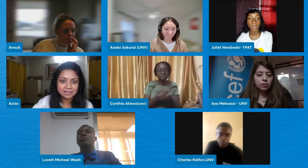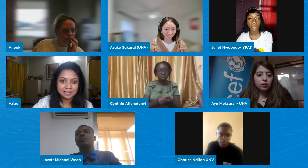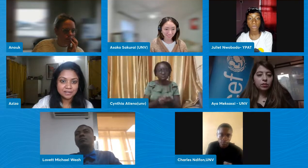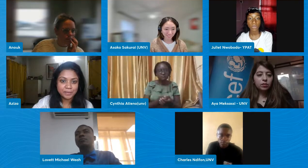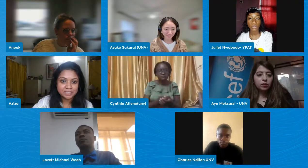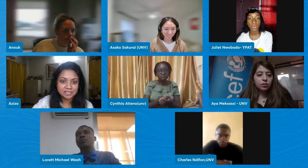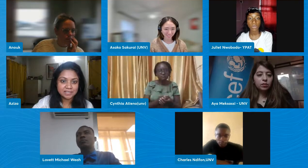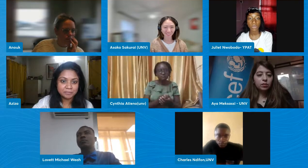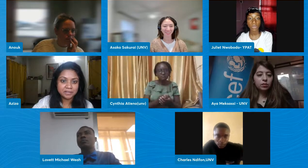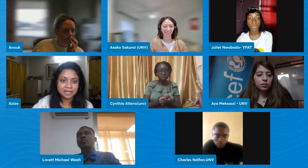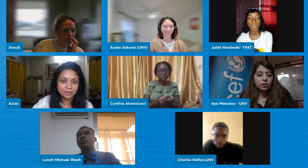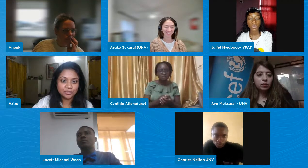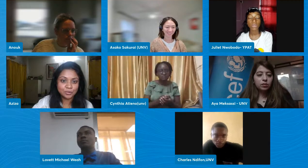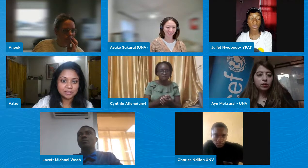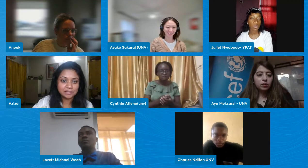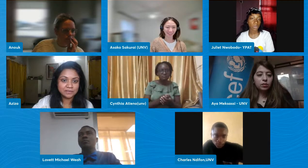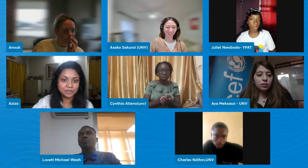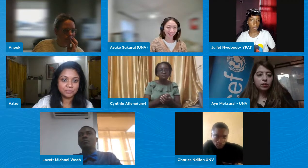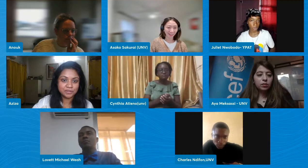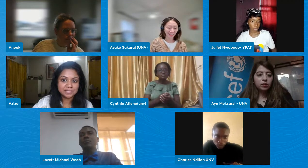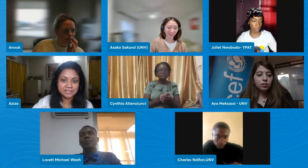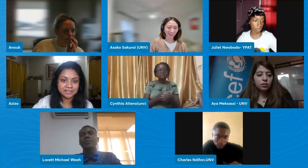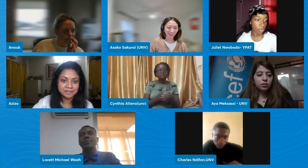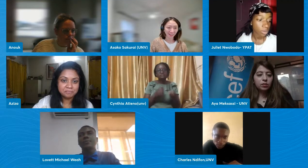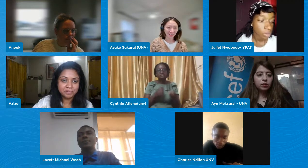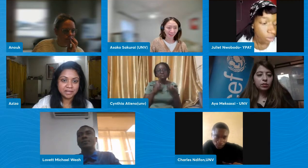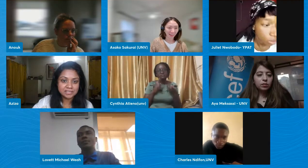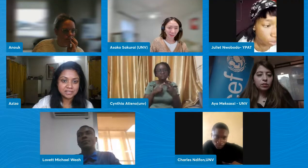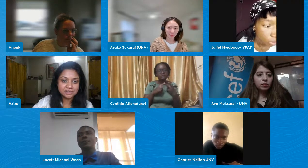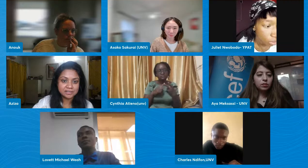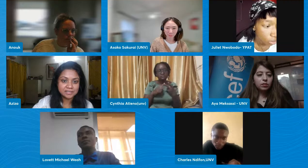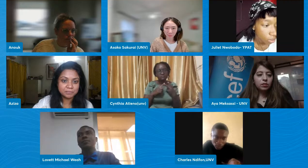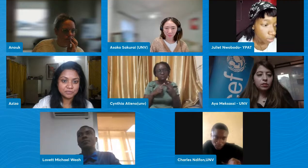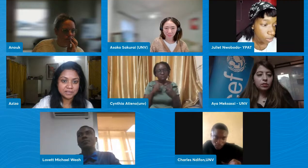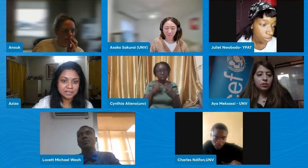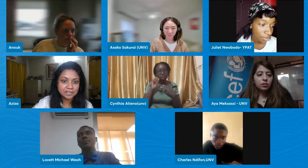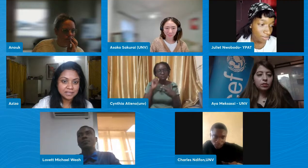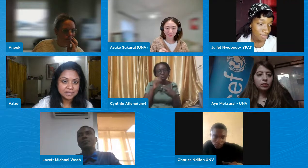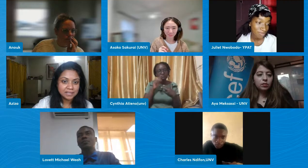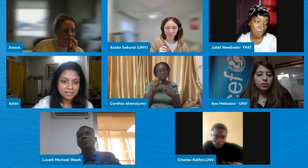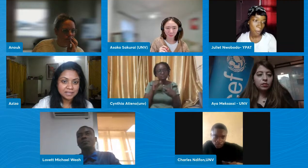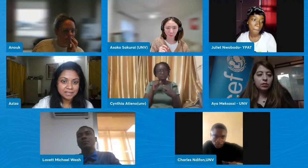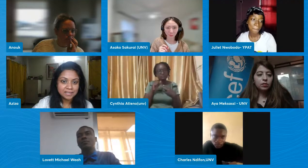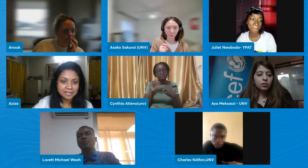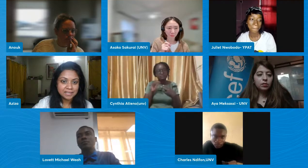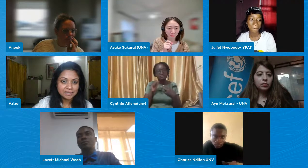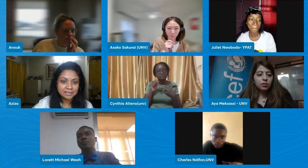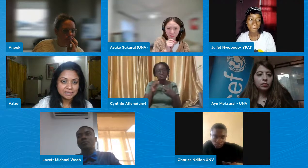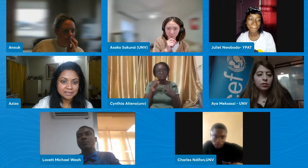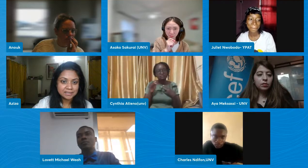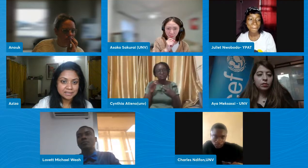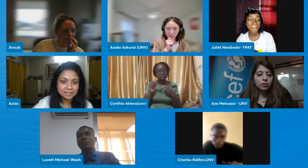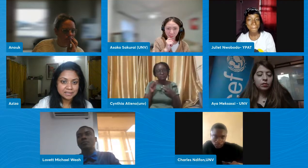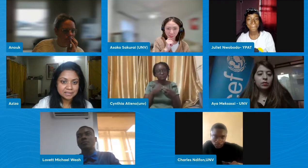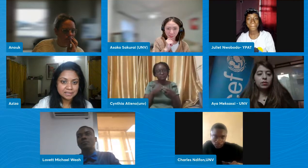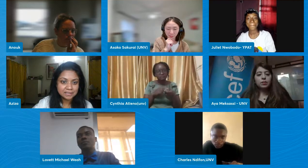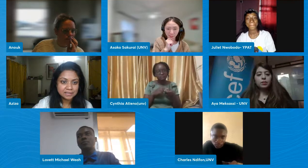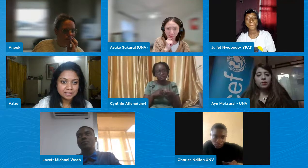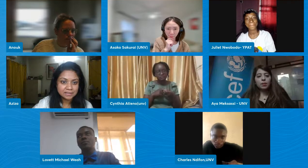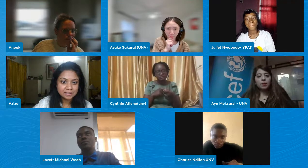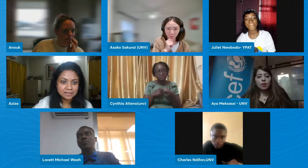this question, how the local level community, may I share some of it? So first, can